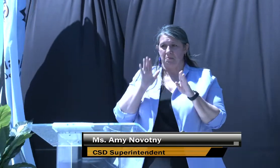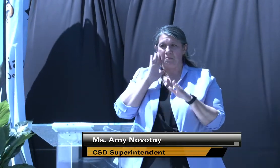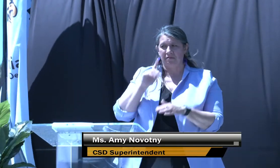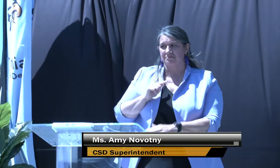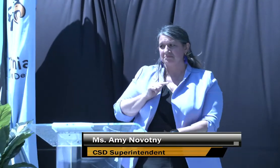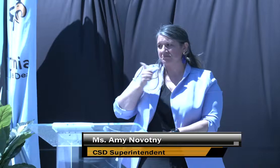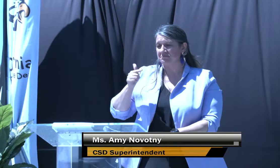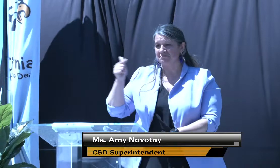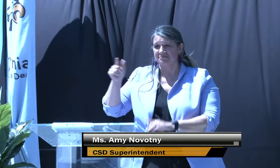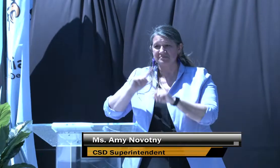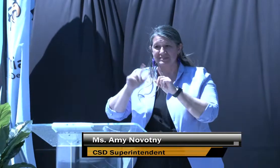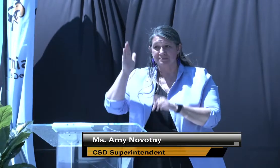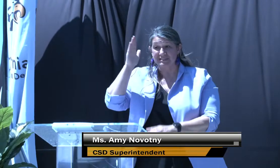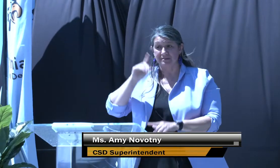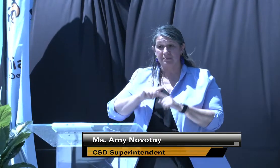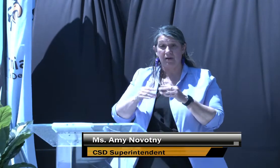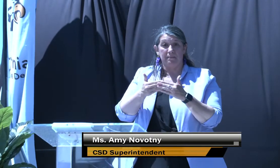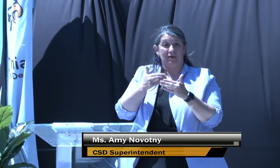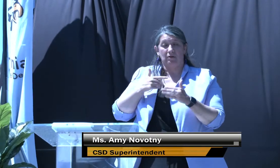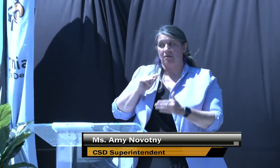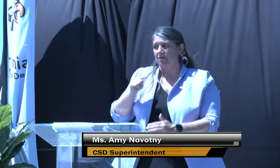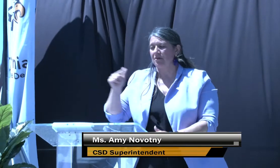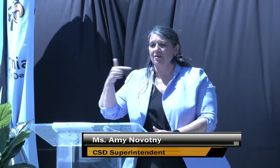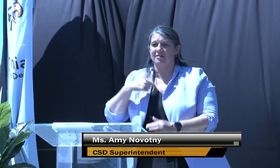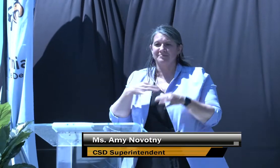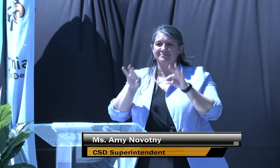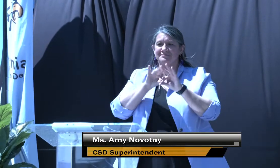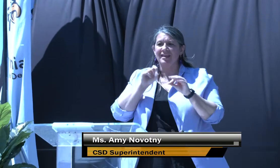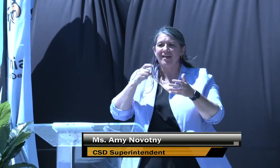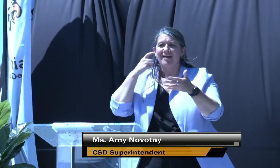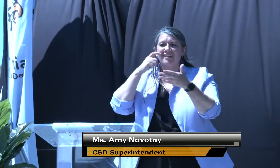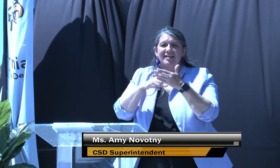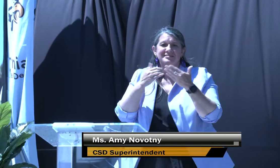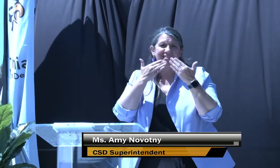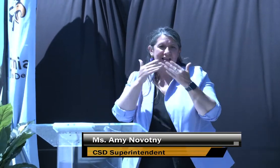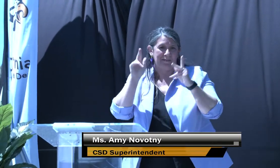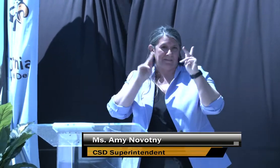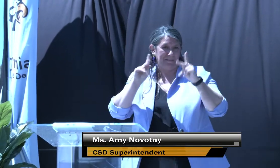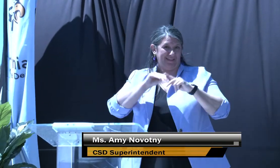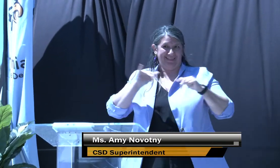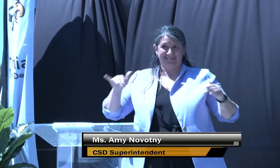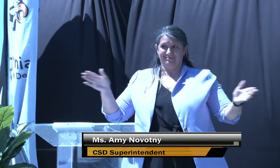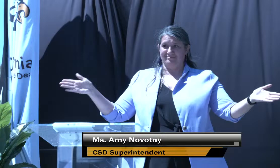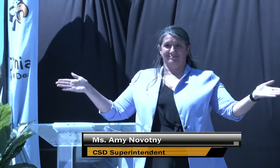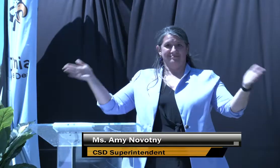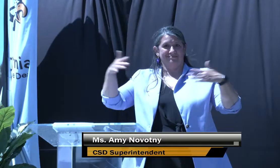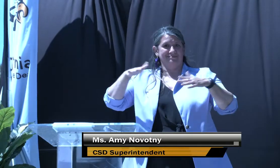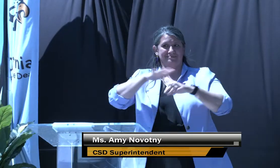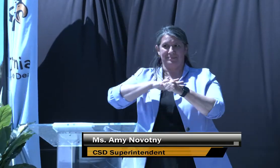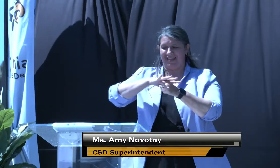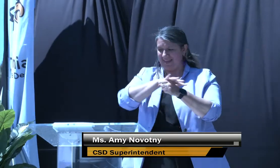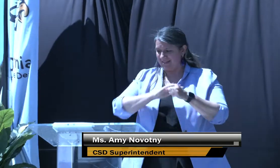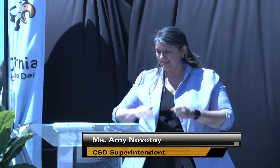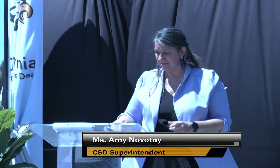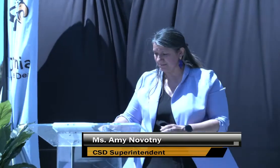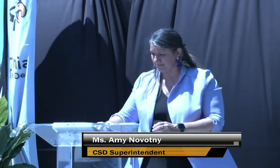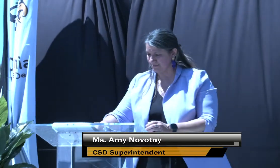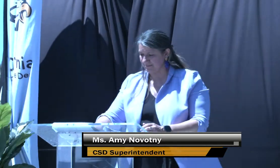journey. We have a series of speakers today, and before I pass the baton to the next speaker, I